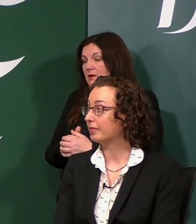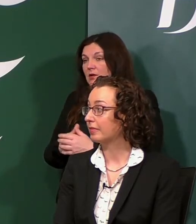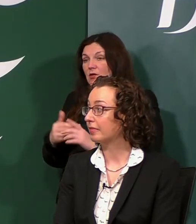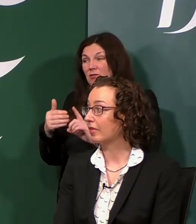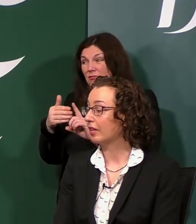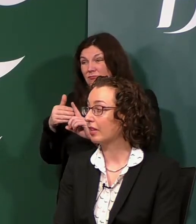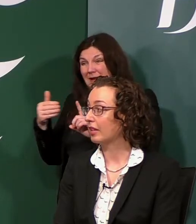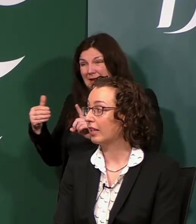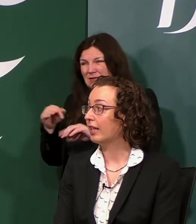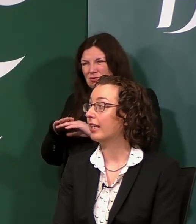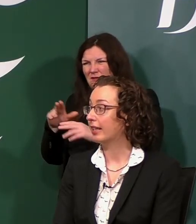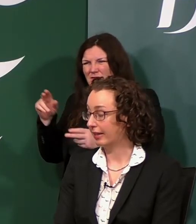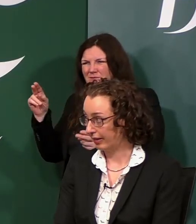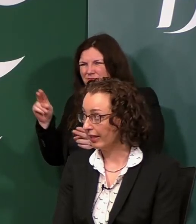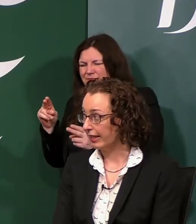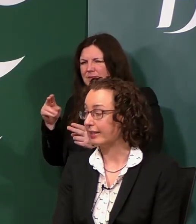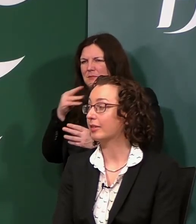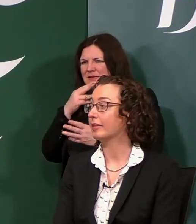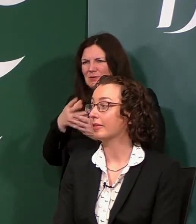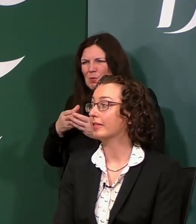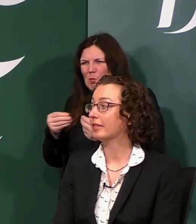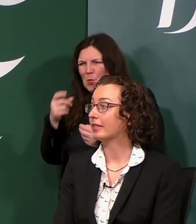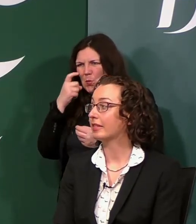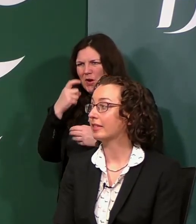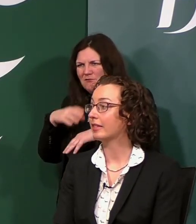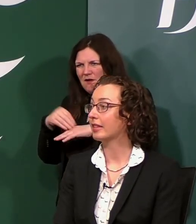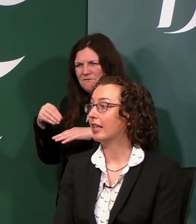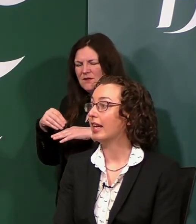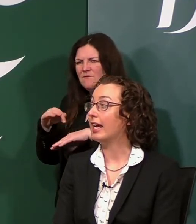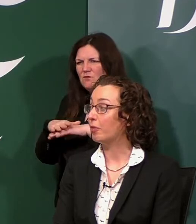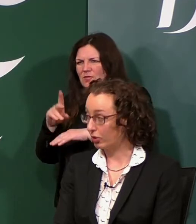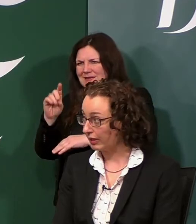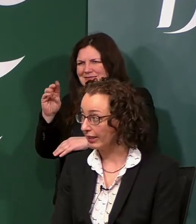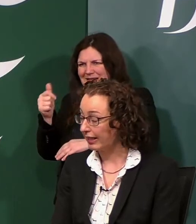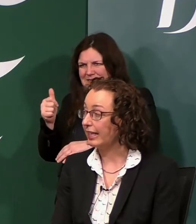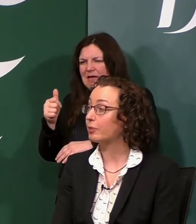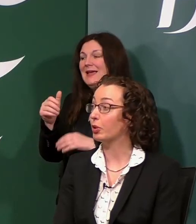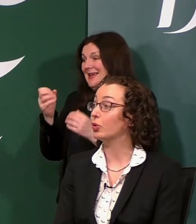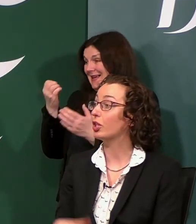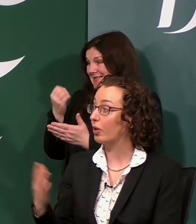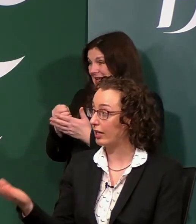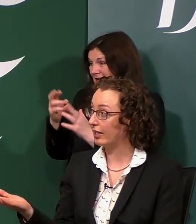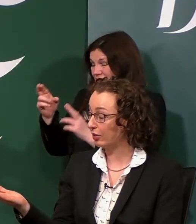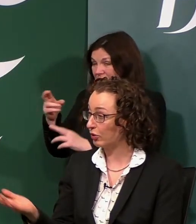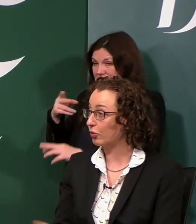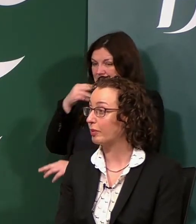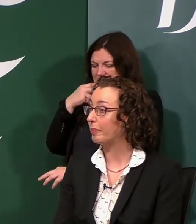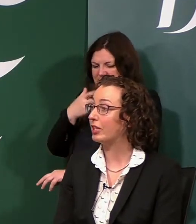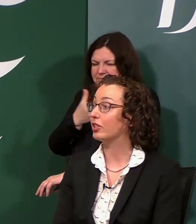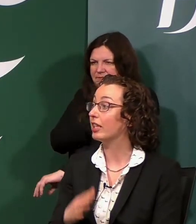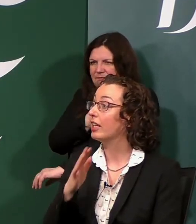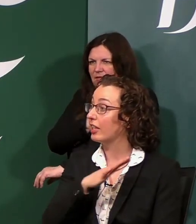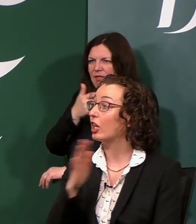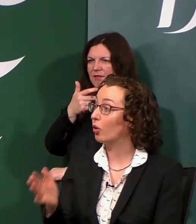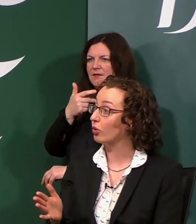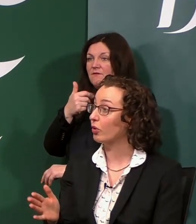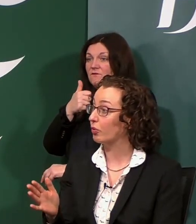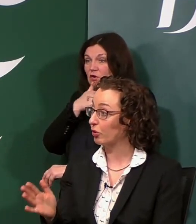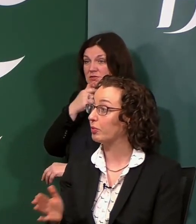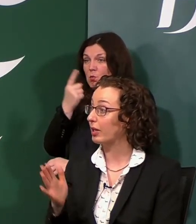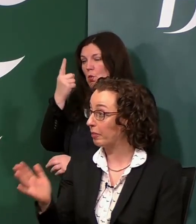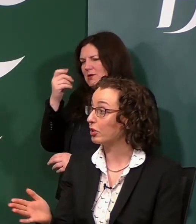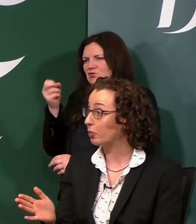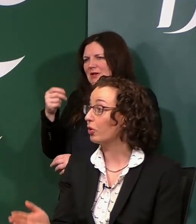recognition of the waning immunity in the context of the Delta variant that we knew about. It was exactly, yes, but also, as has already been mentioned, that the